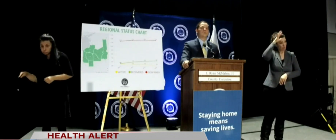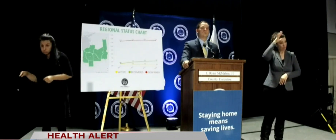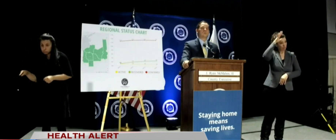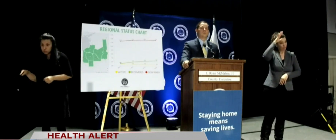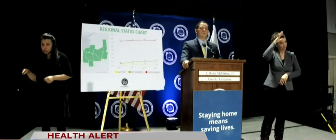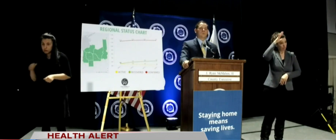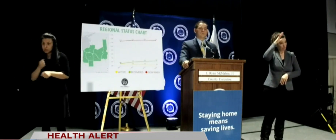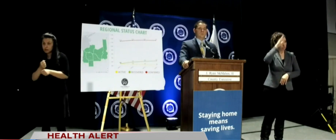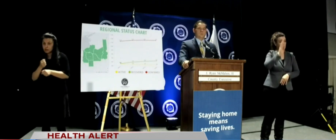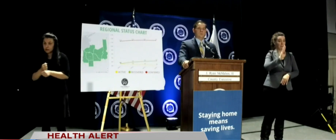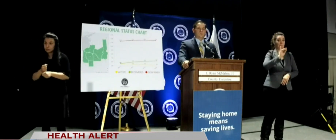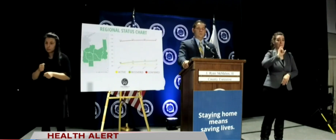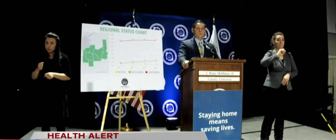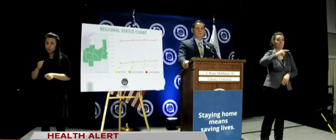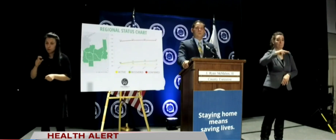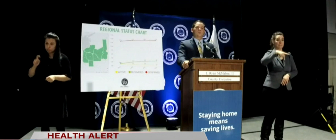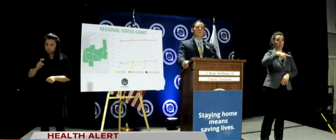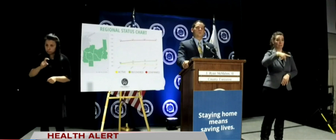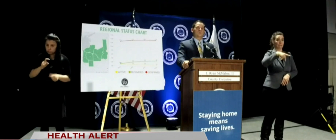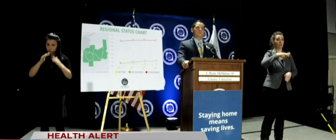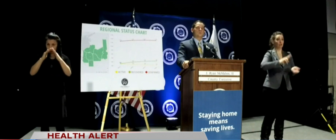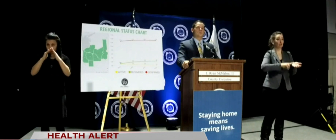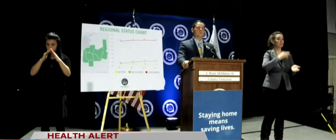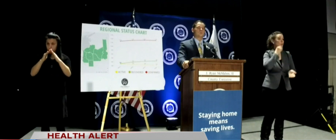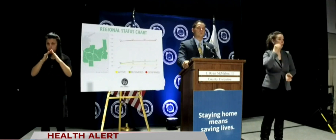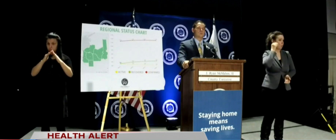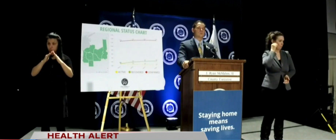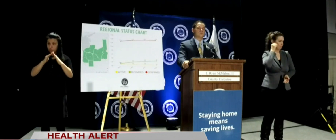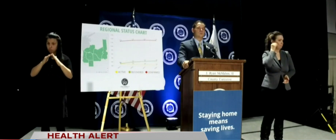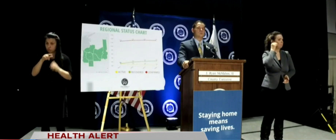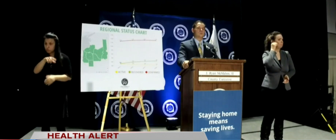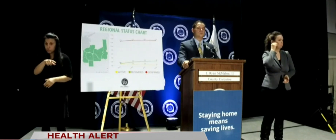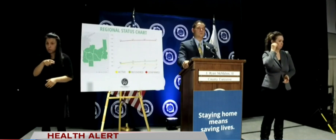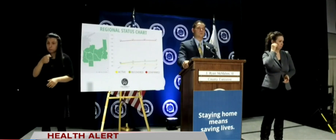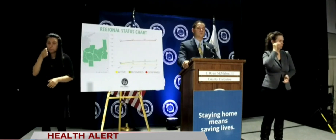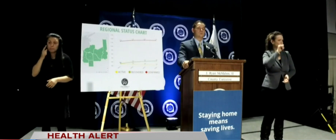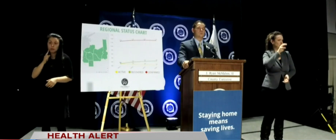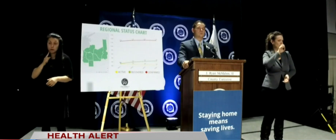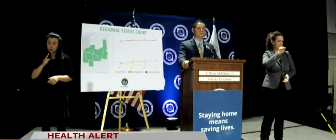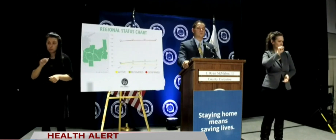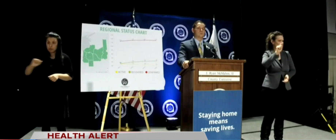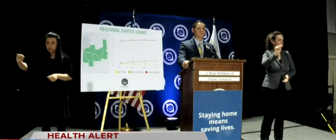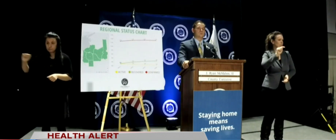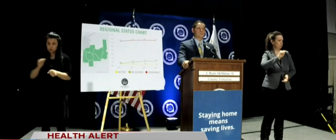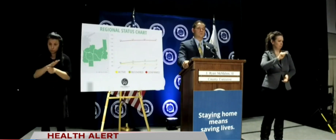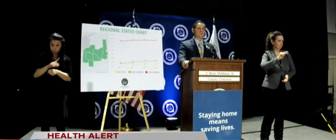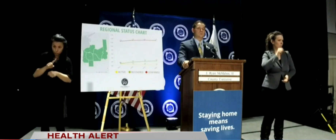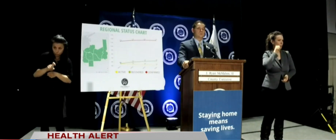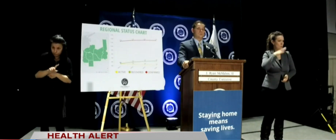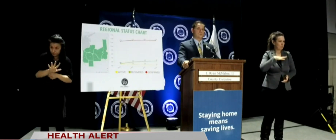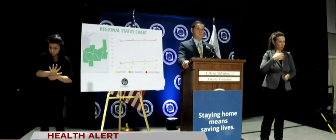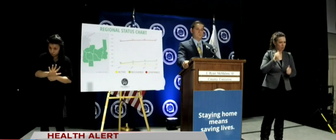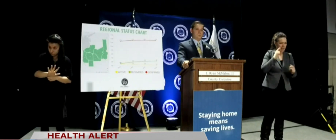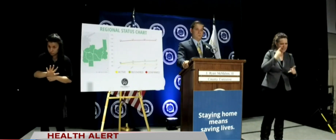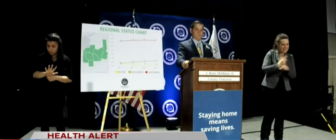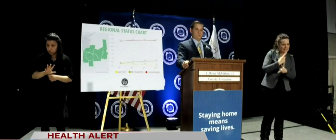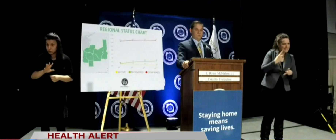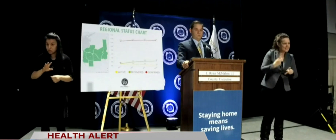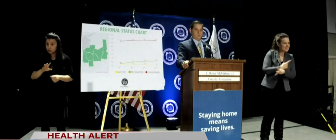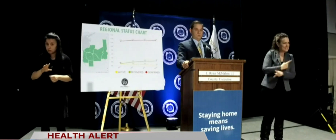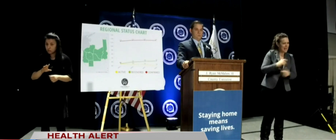trying to ask them how many, her dad is a COVID positive patient. She's trying to find out how many people in that facility have COVID-19.